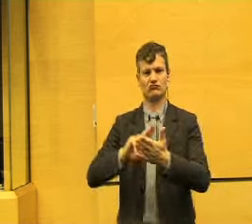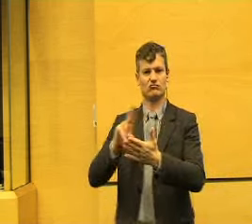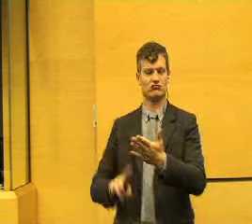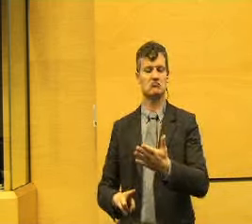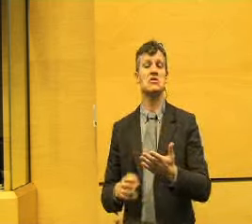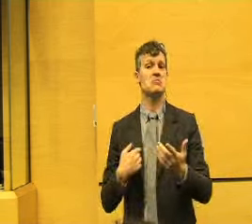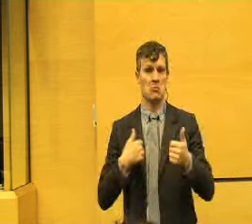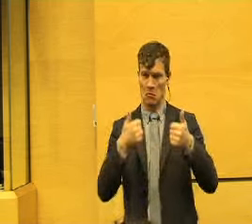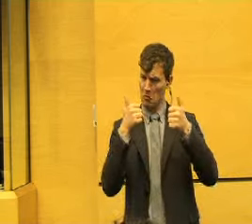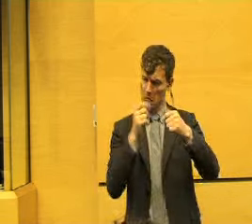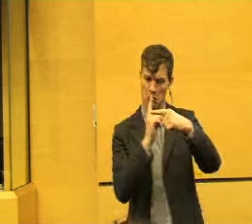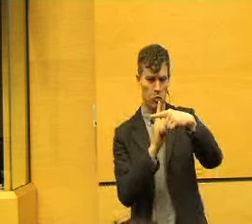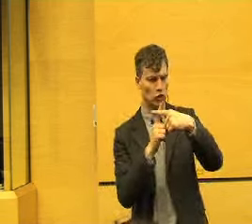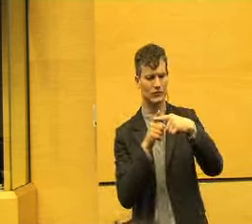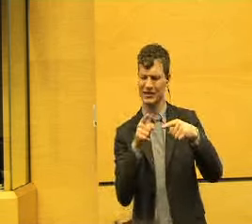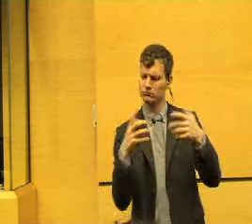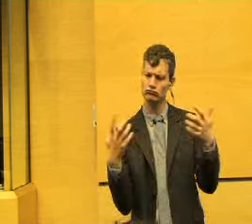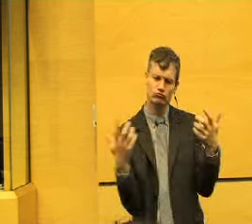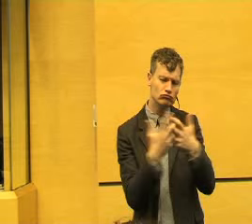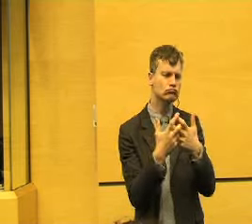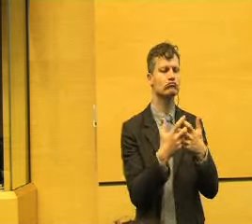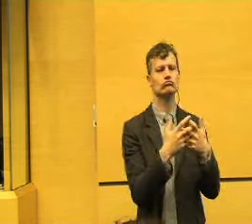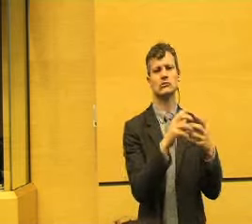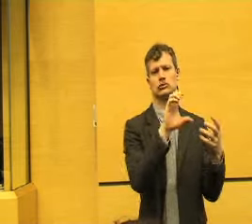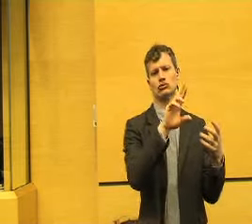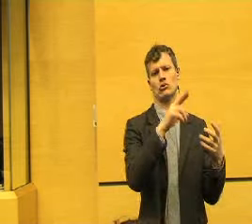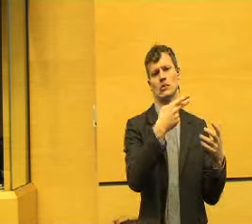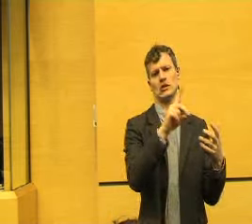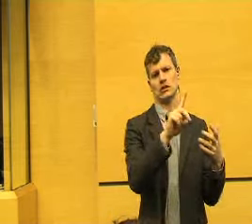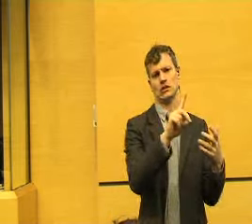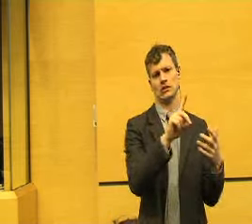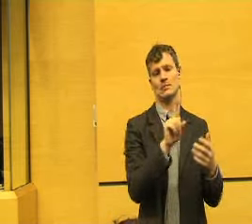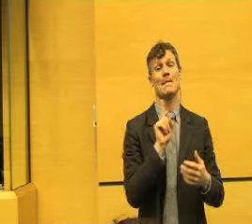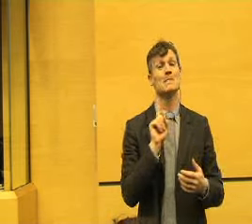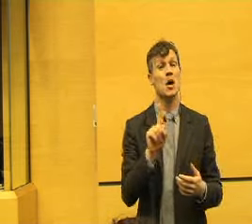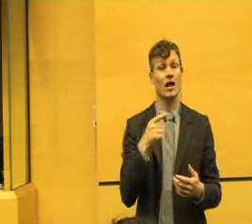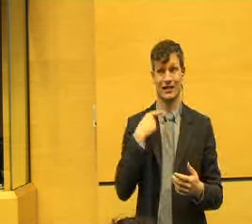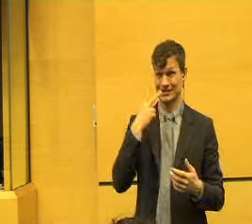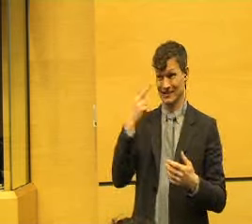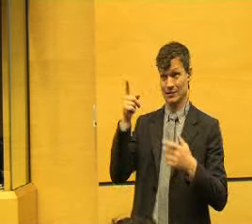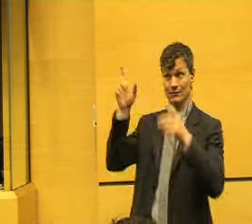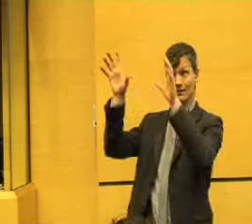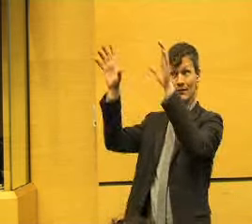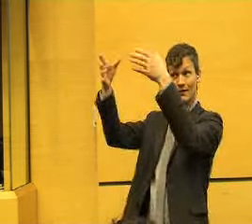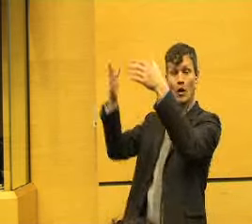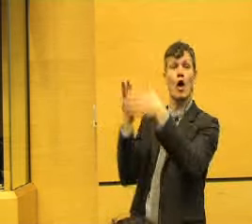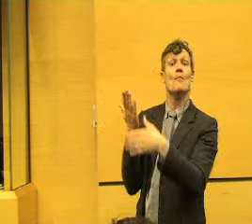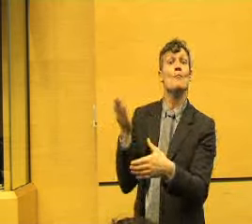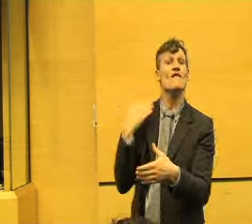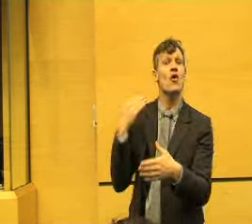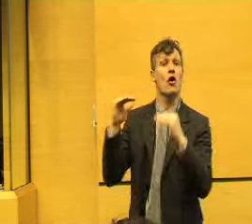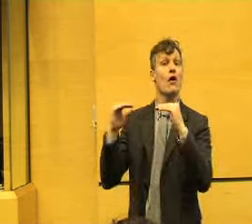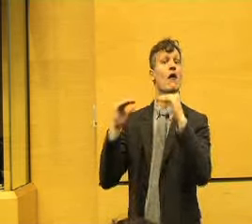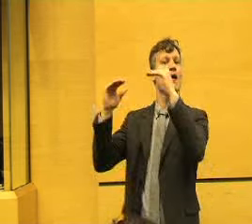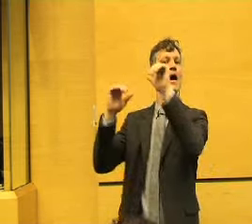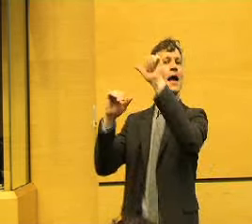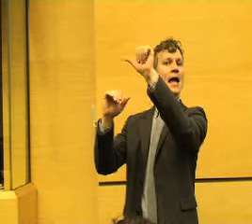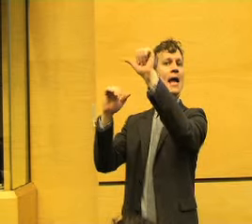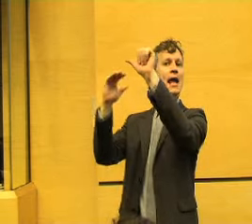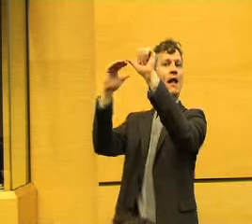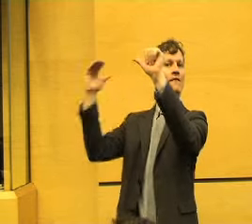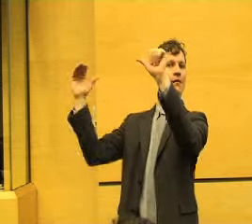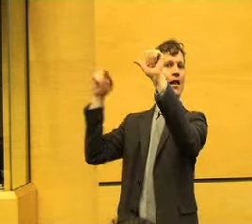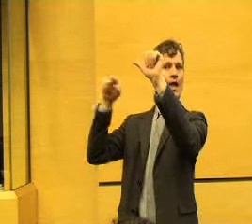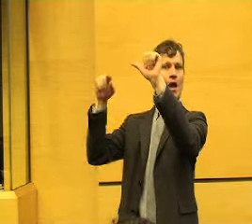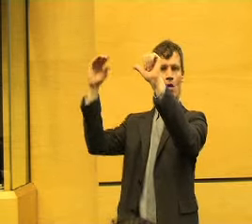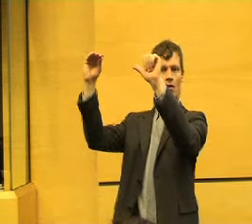Rights Commission from status A to B in 2015, and I would like to know if the government of Thailand is